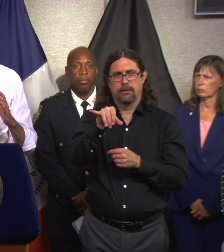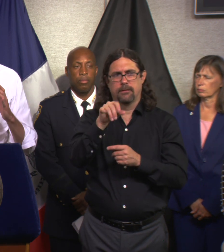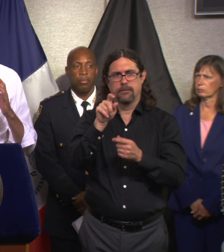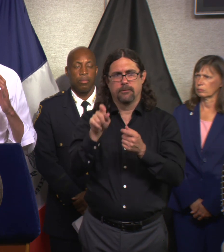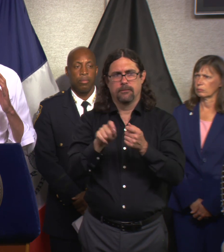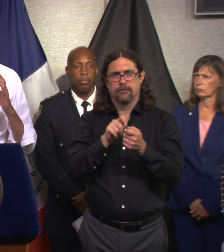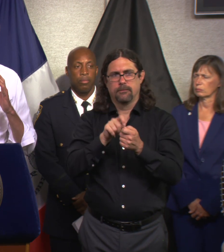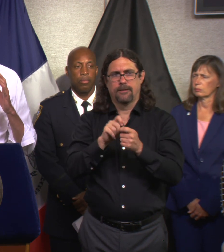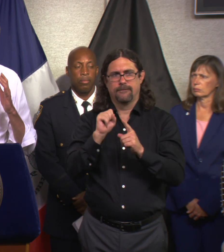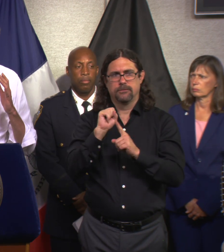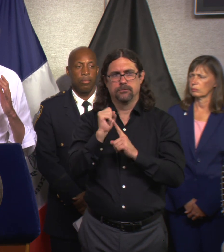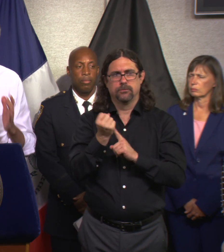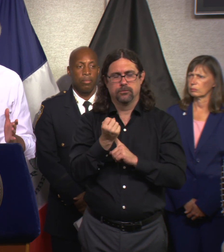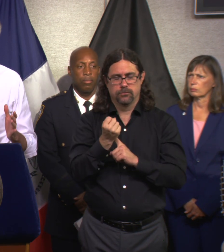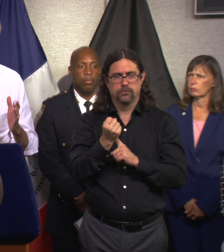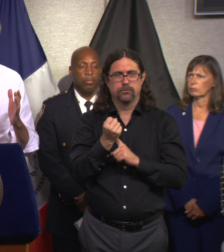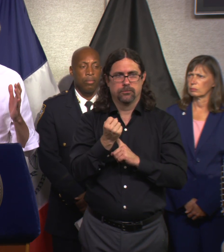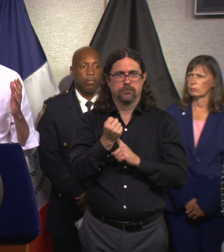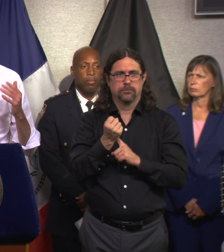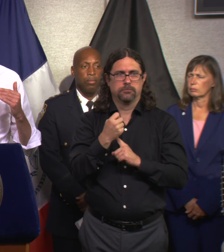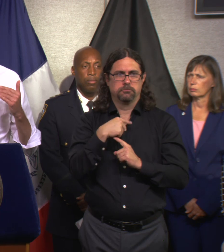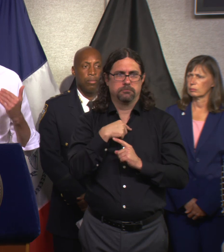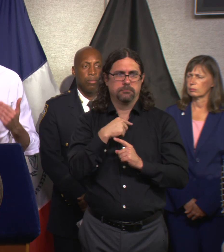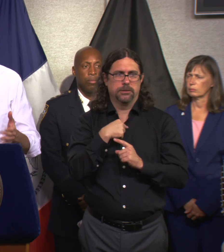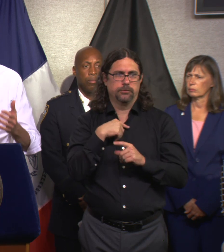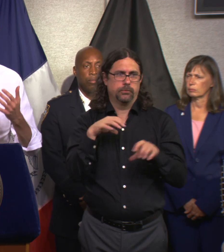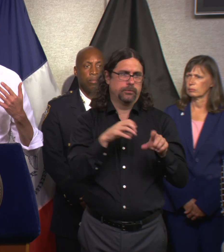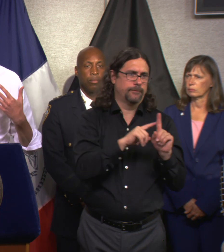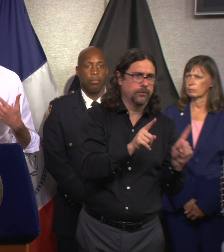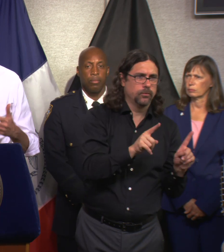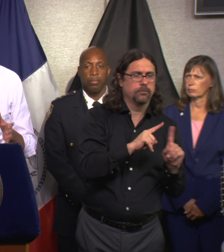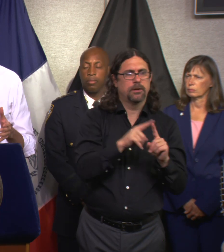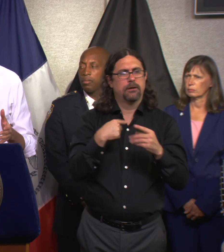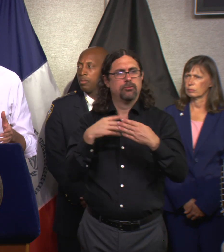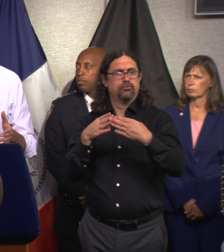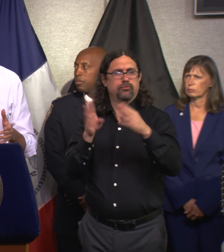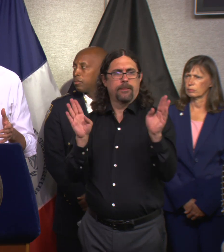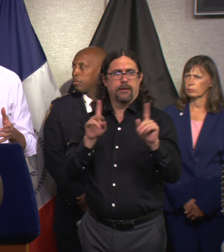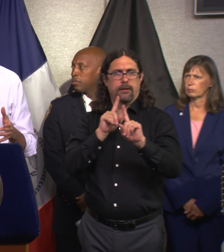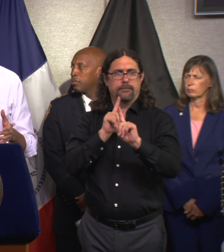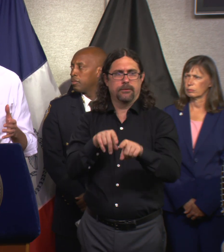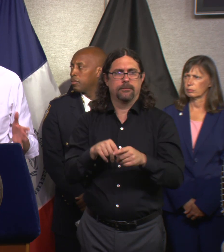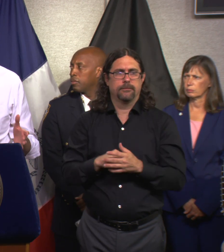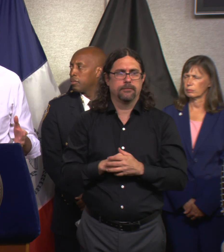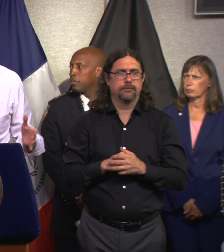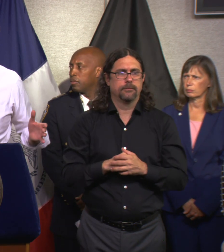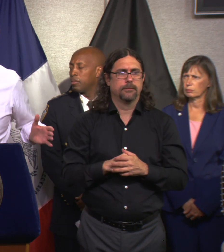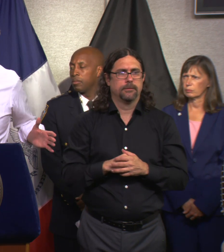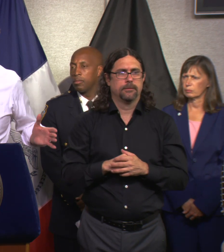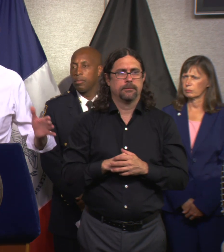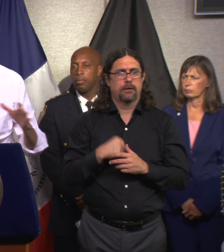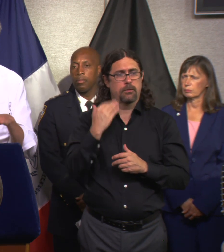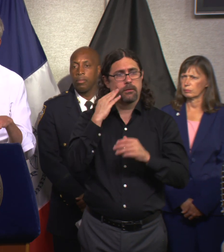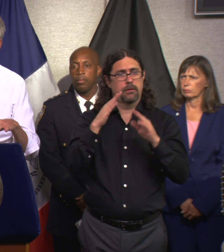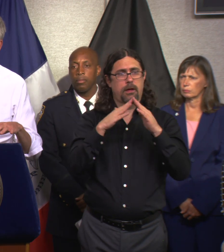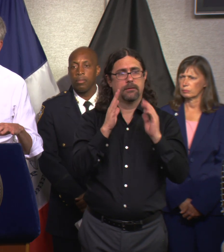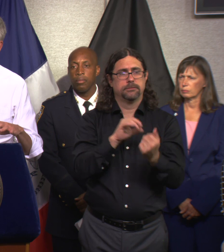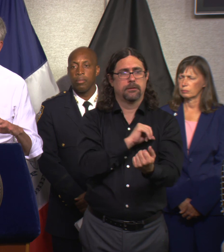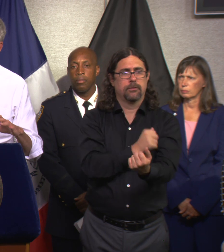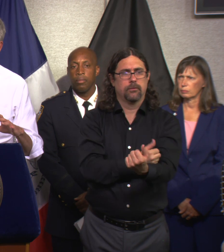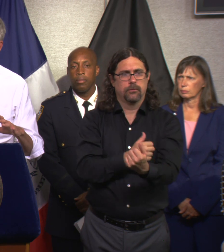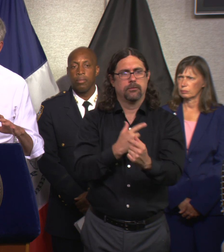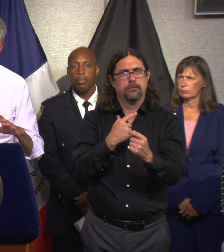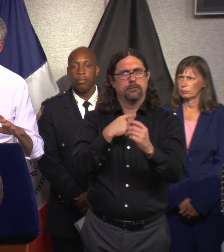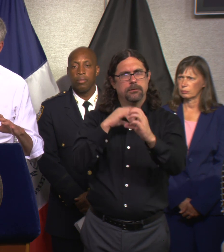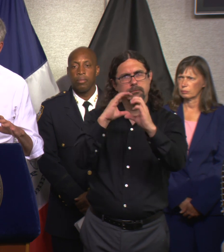answer. One thing that we know is the Housing Authority has lots of ways of communicating to the people who live in the Housing Authority. We're obviously communicating